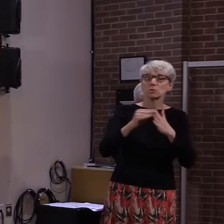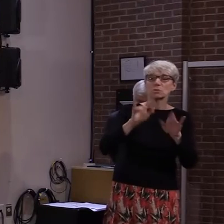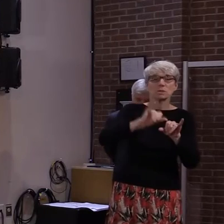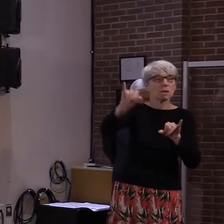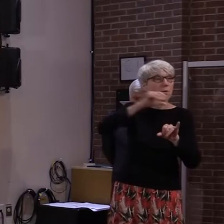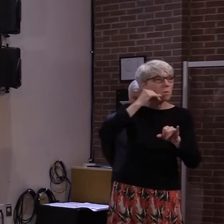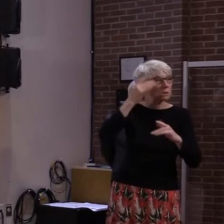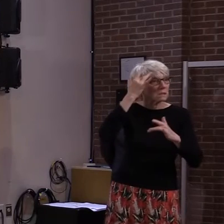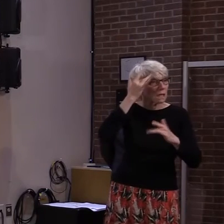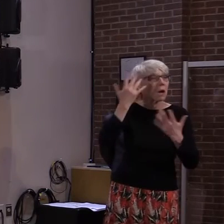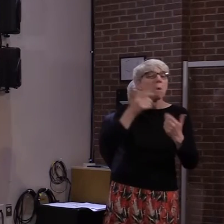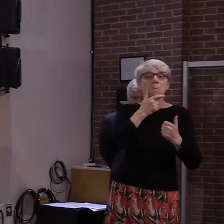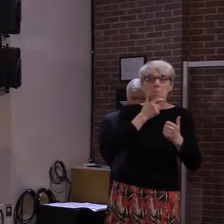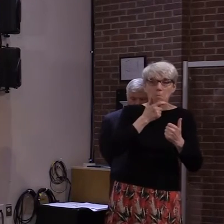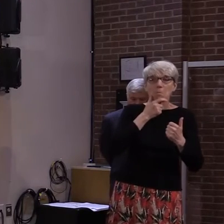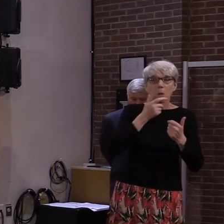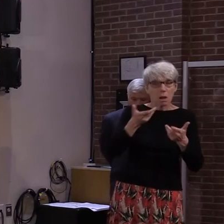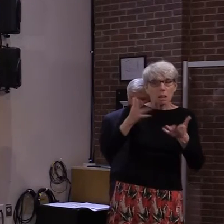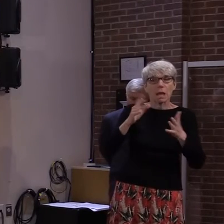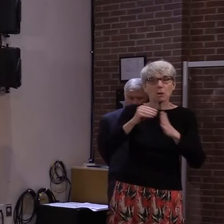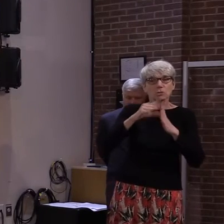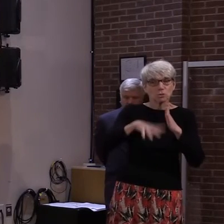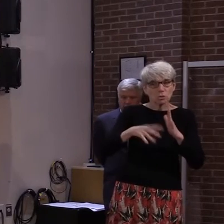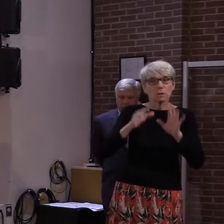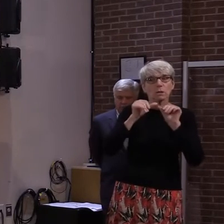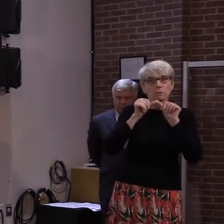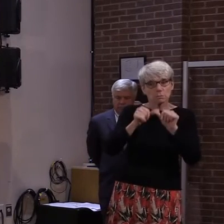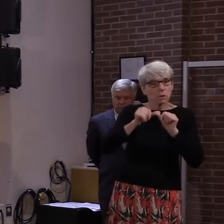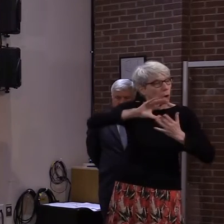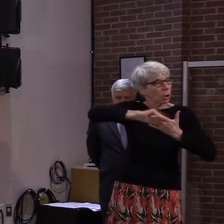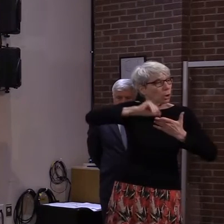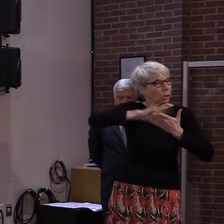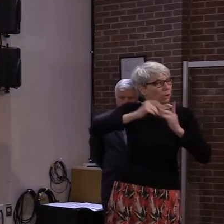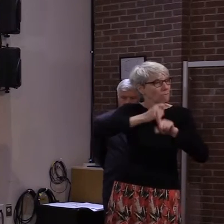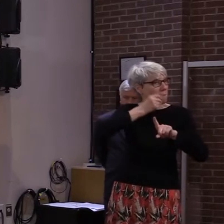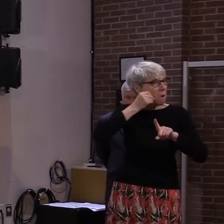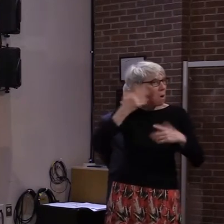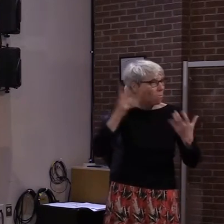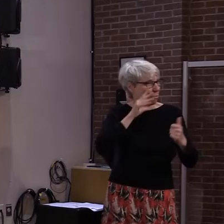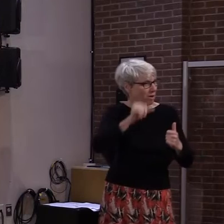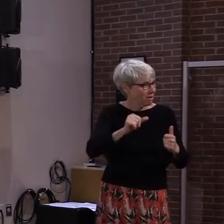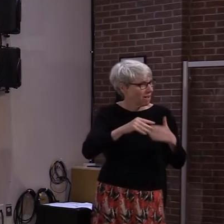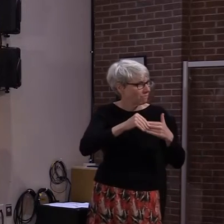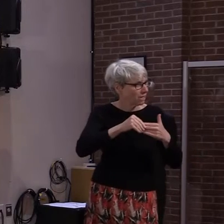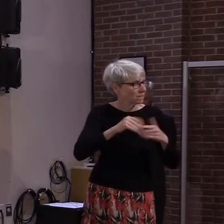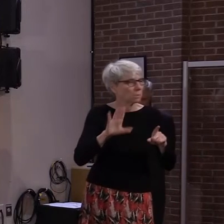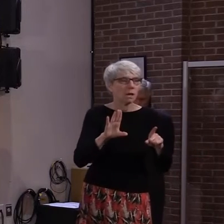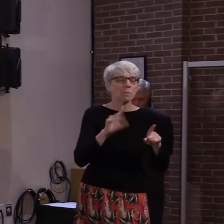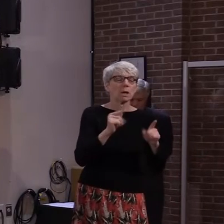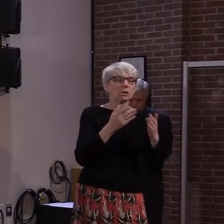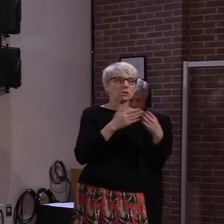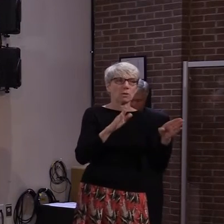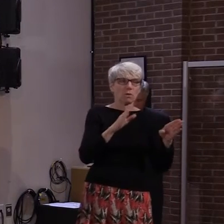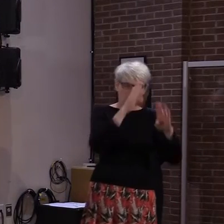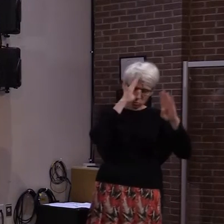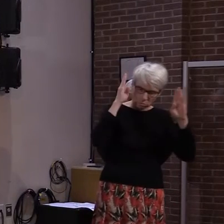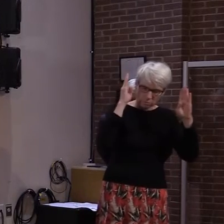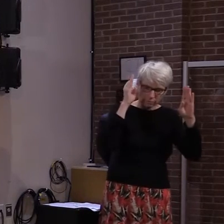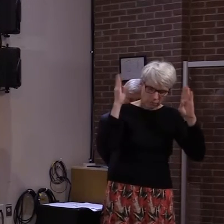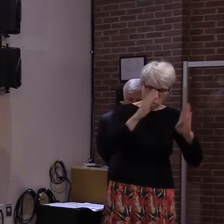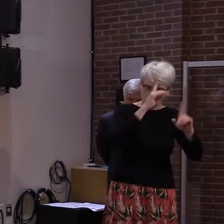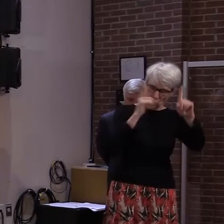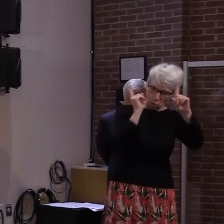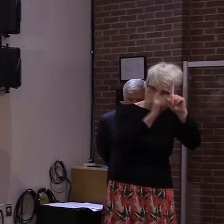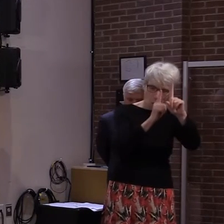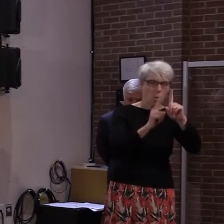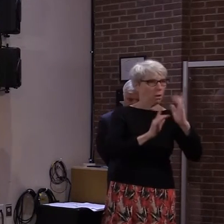perhaps using remote learning technology to keep kids connected. But the emphasis this year is going to be on in-person because we know that works